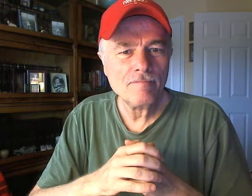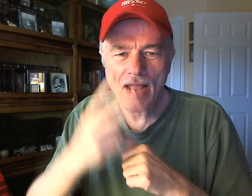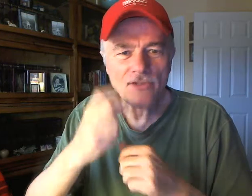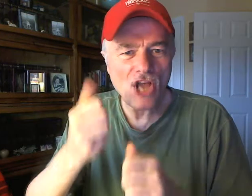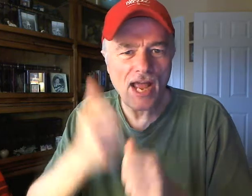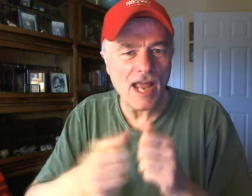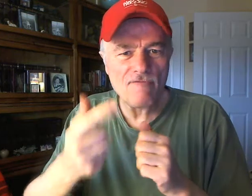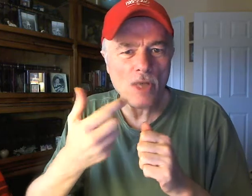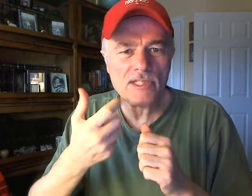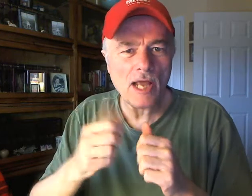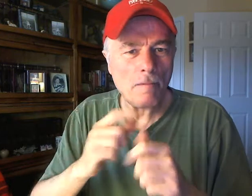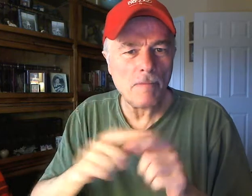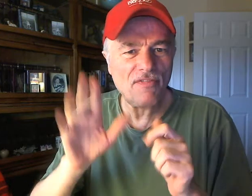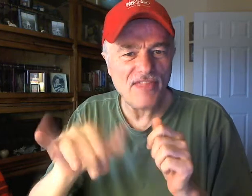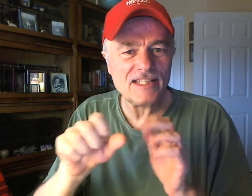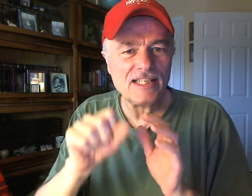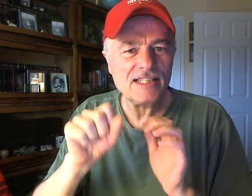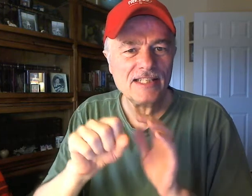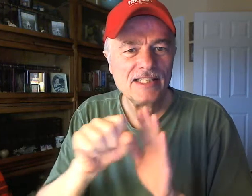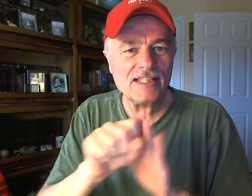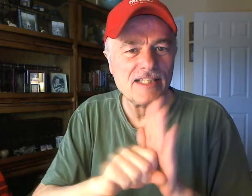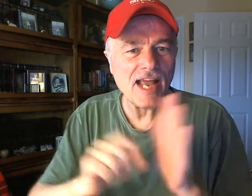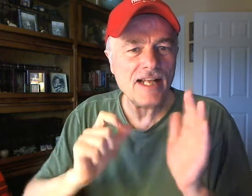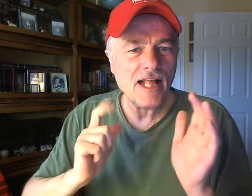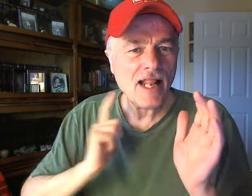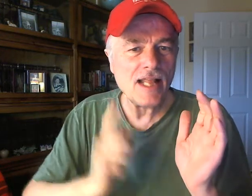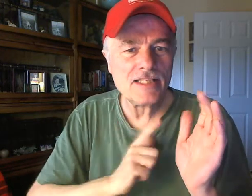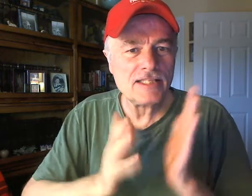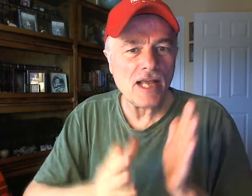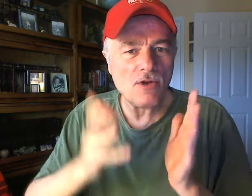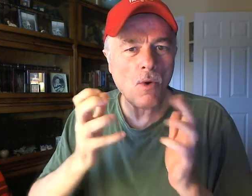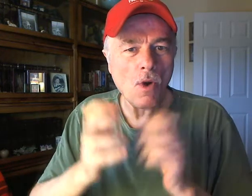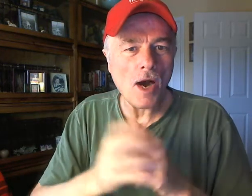Last, everyone's there, but that's it. Stay, that's it. Once,